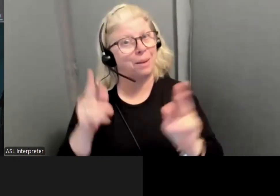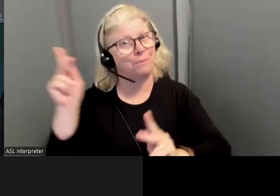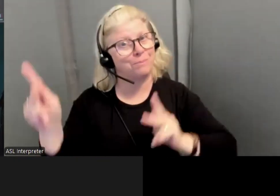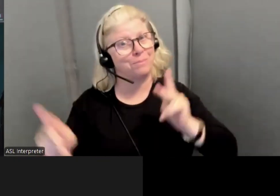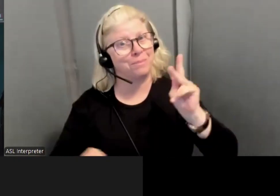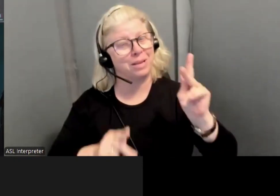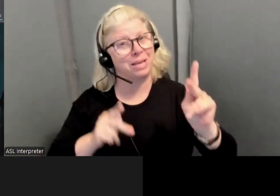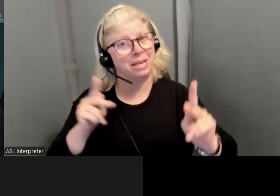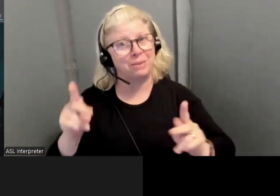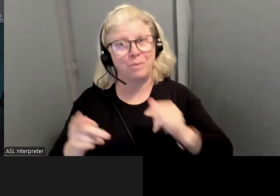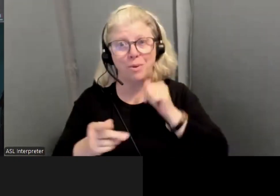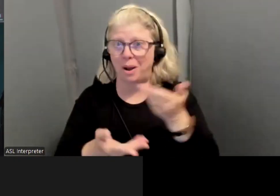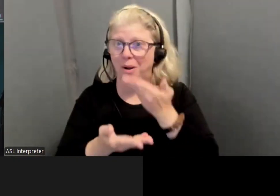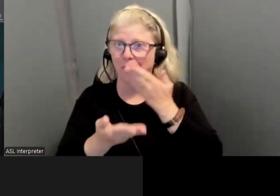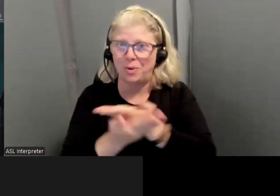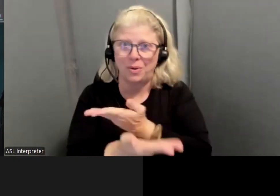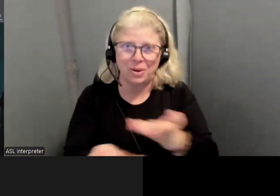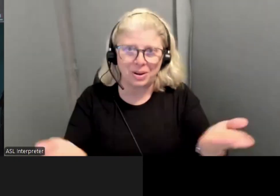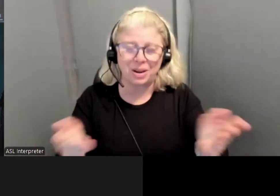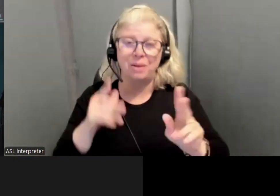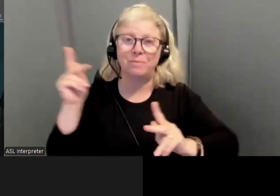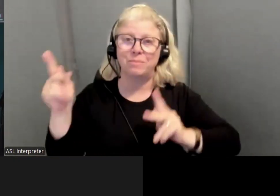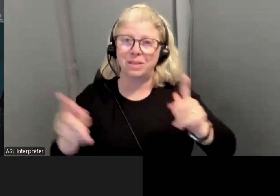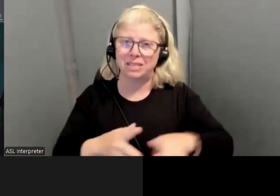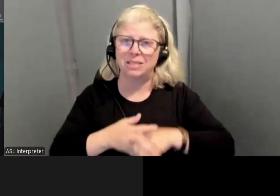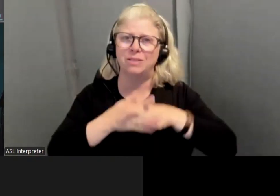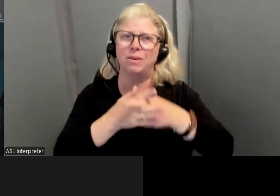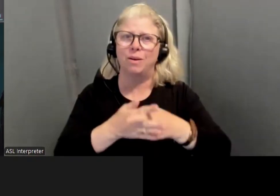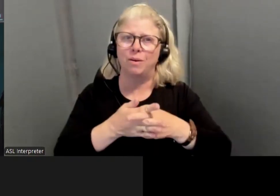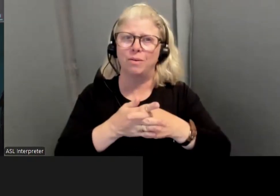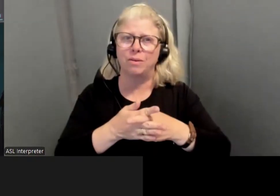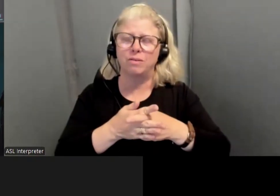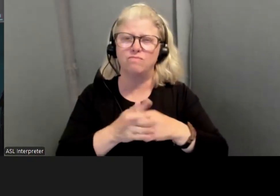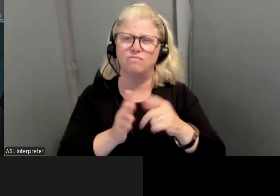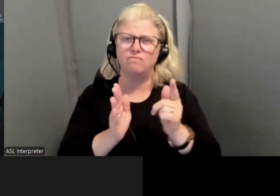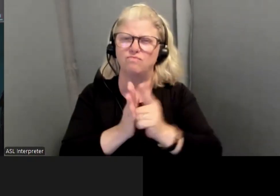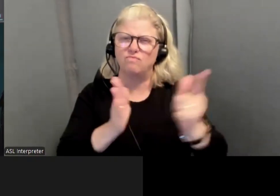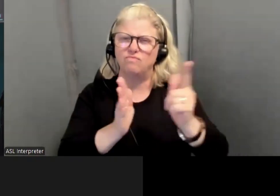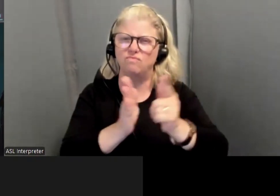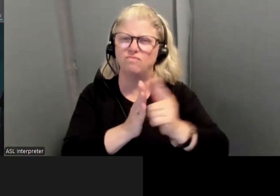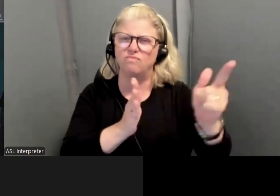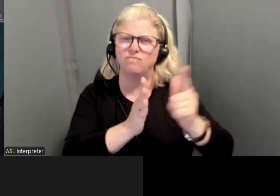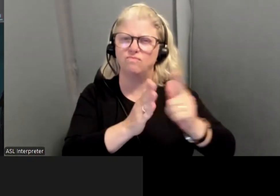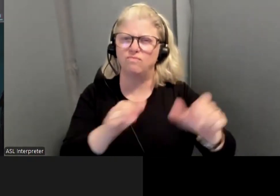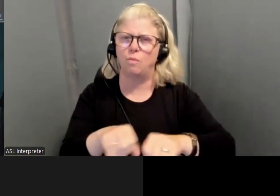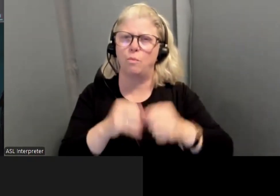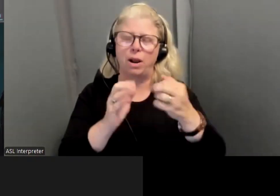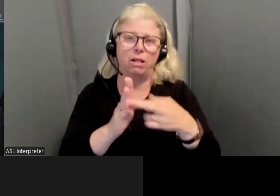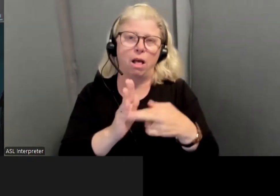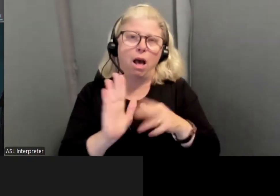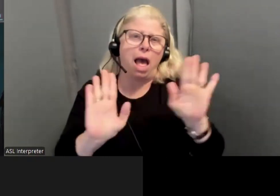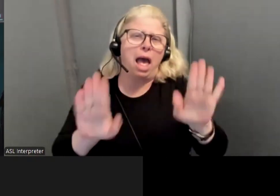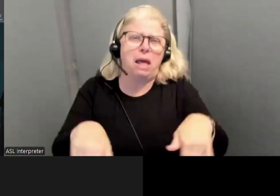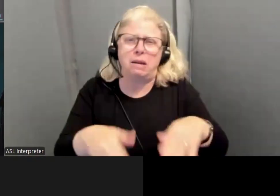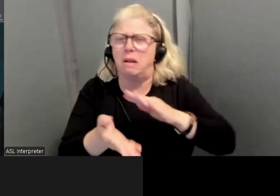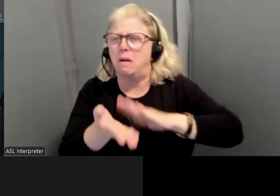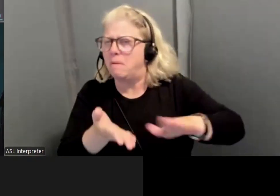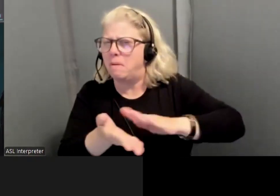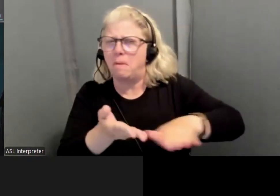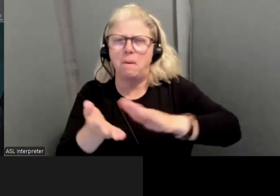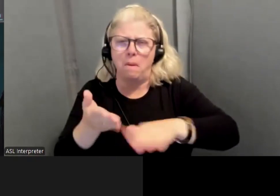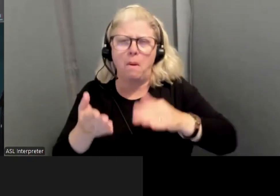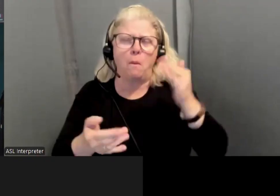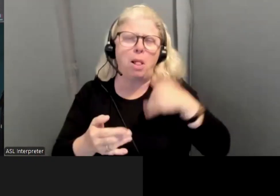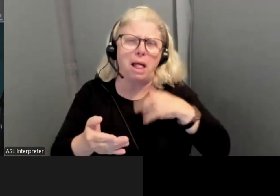good. Because the people had started violating the law and then rationalizing why they were